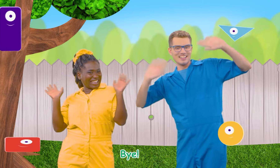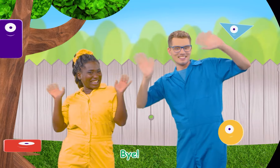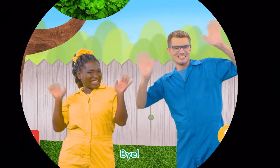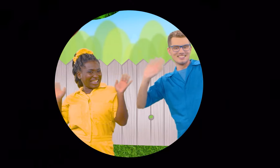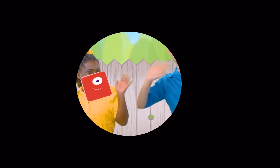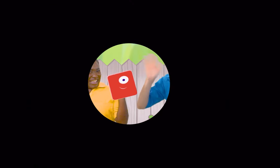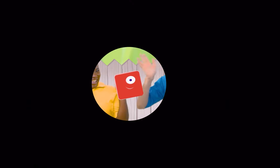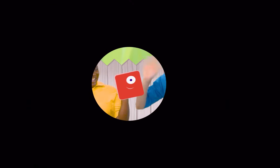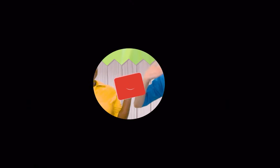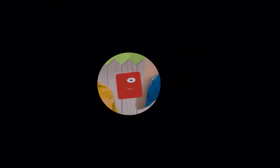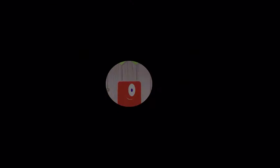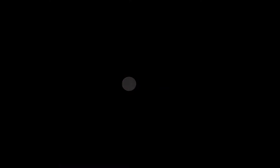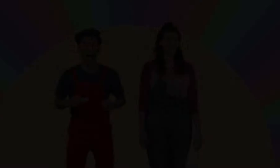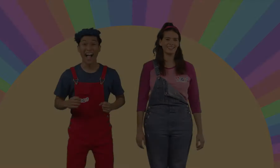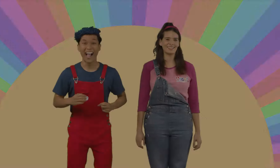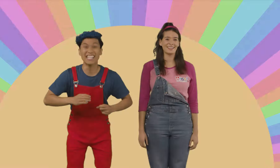Bye!